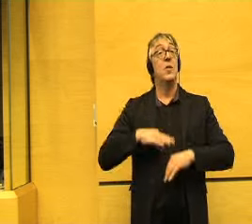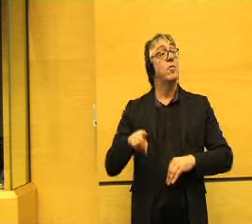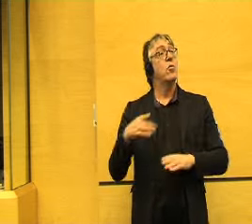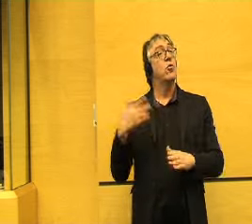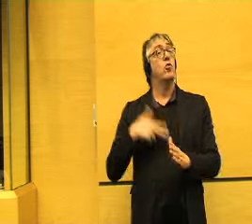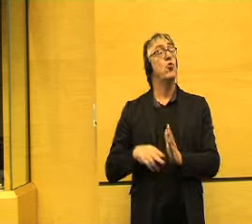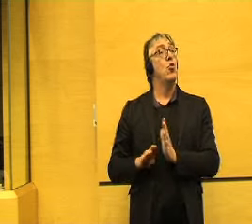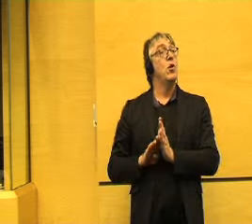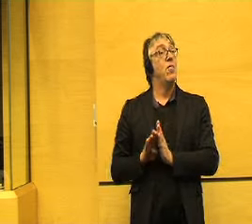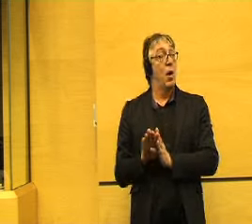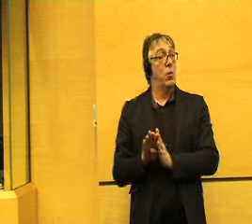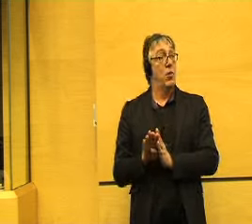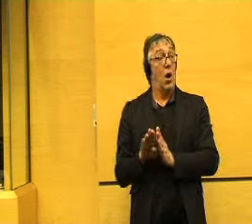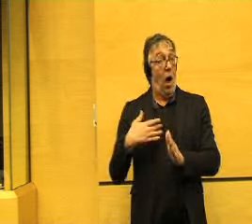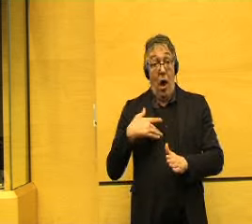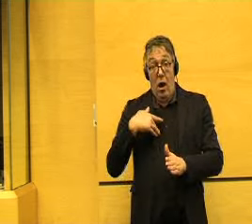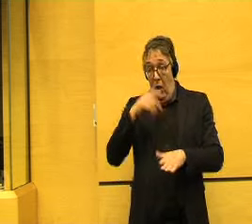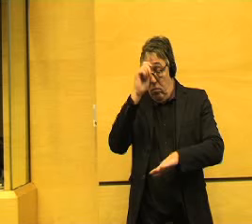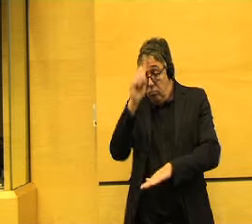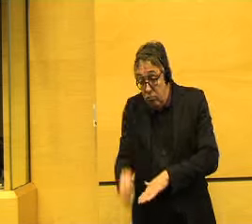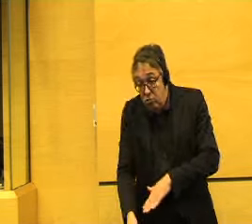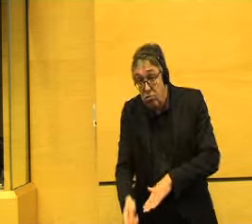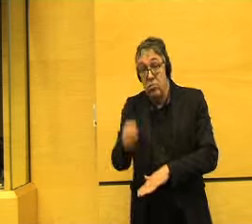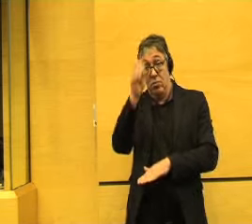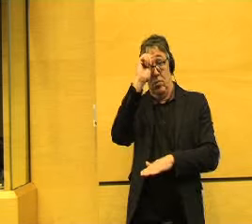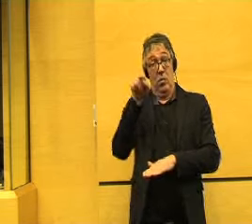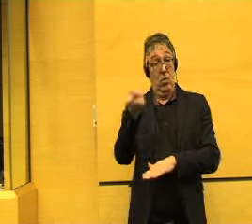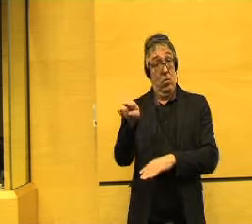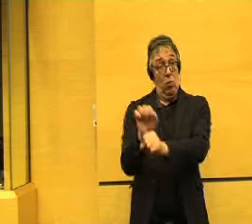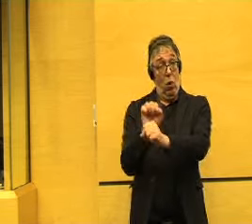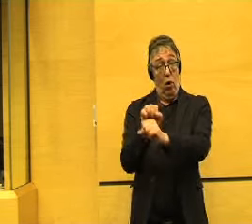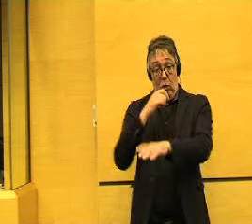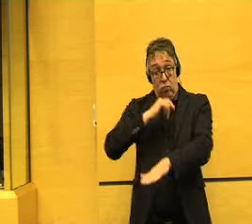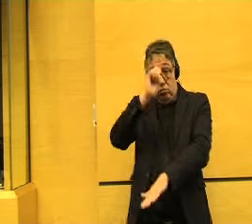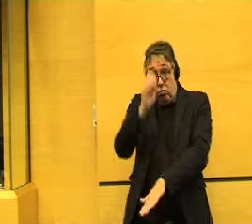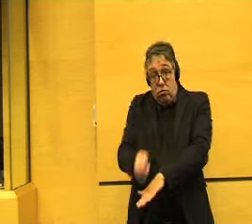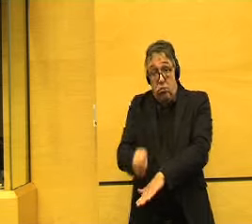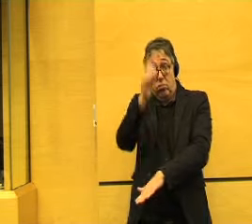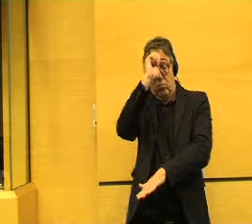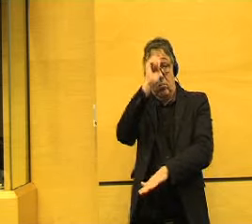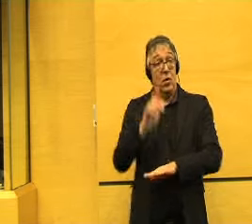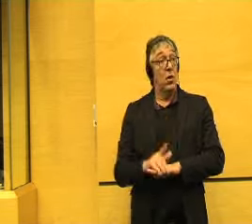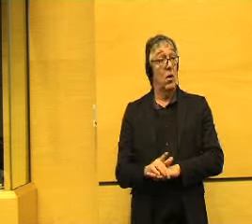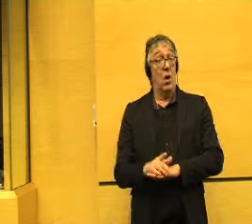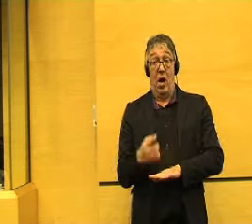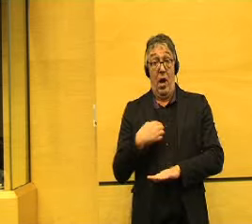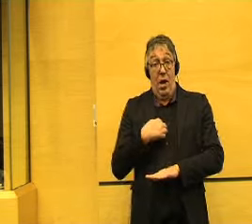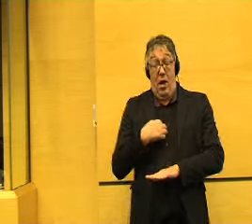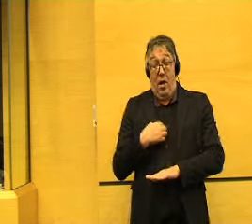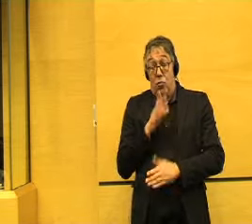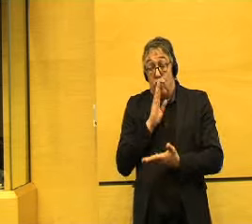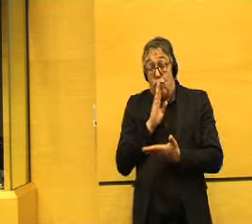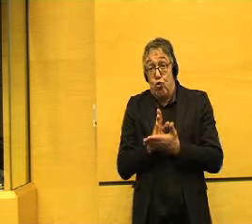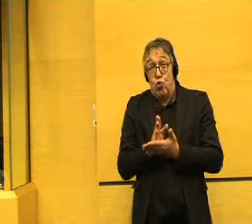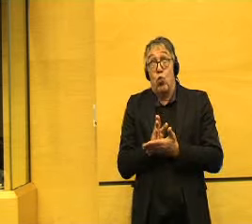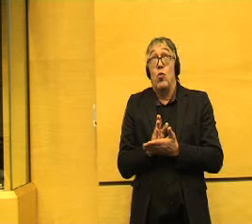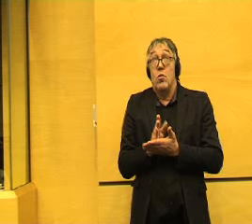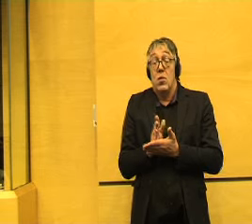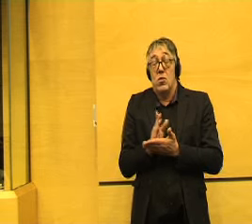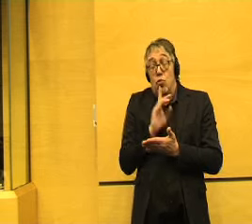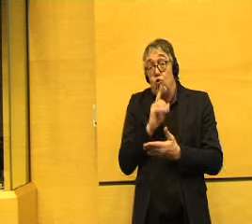Development admire her work, her efforts and attitude. Personally, I have a deep respect for her and